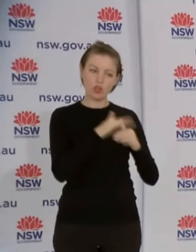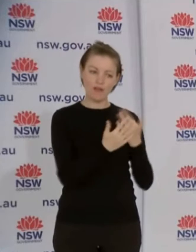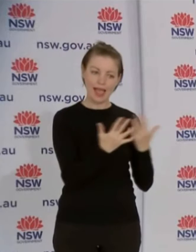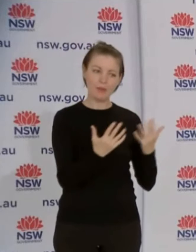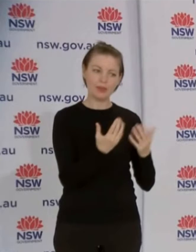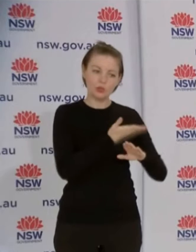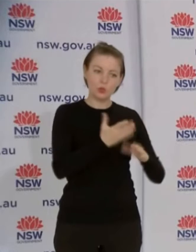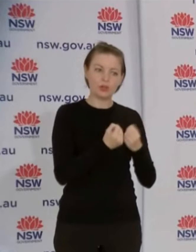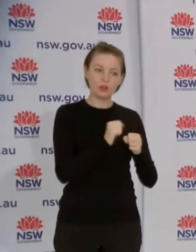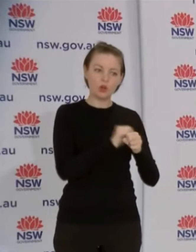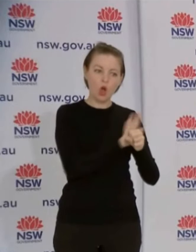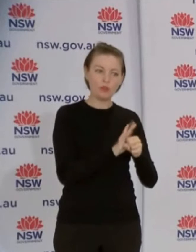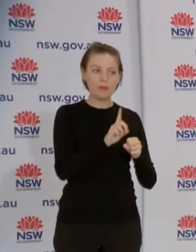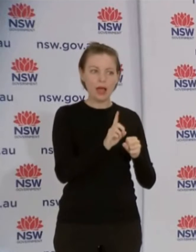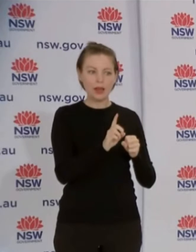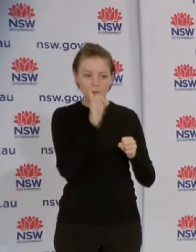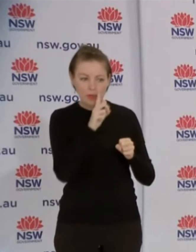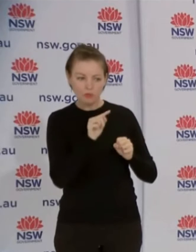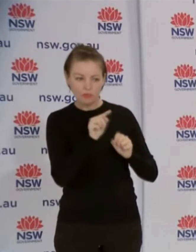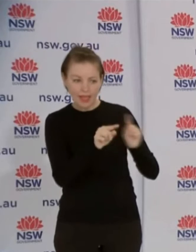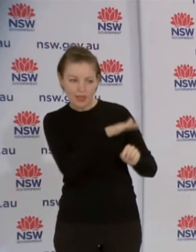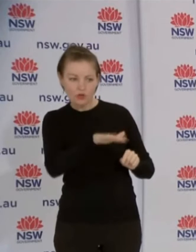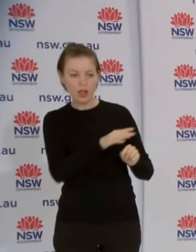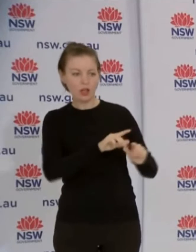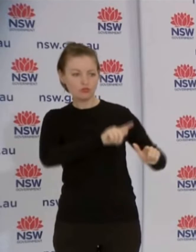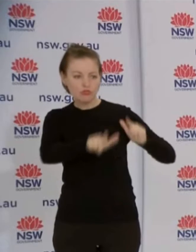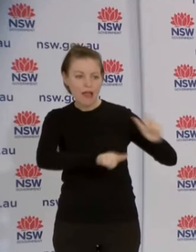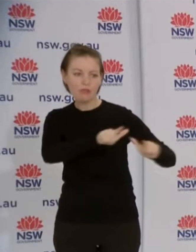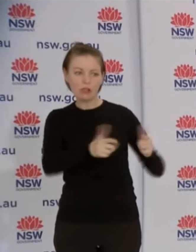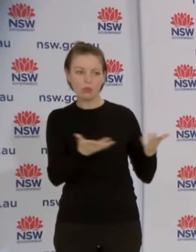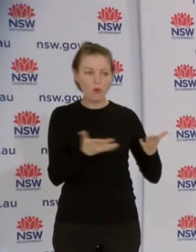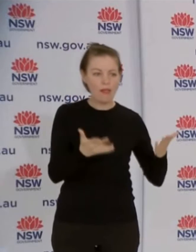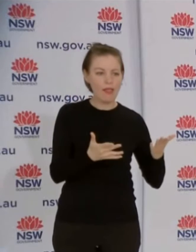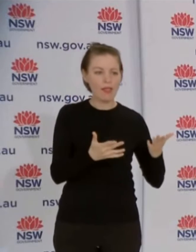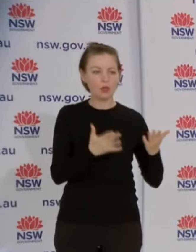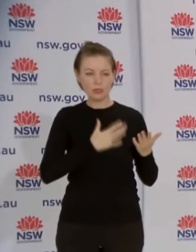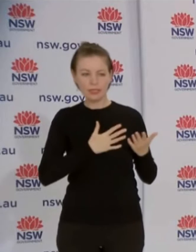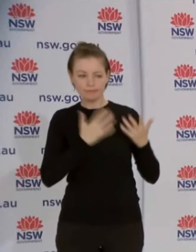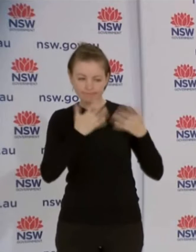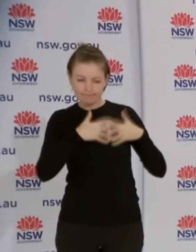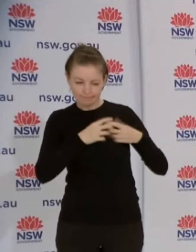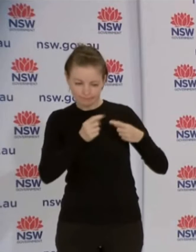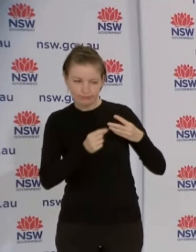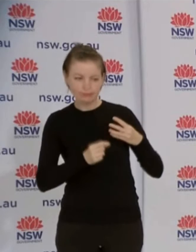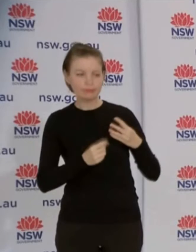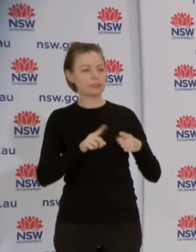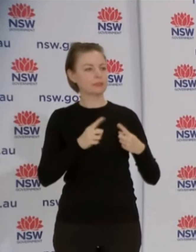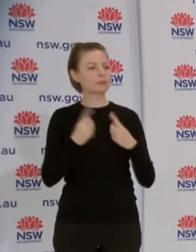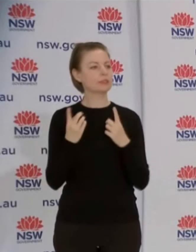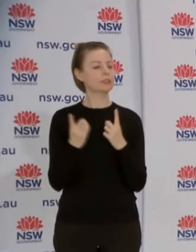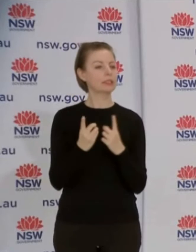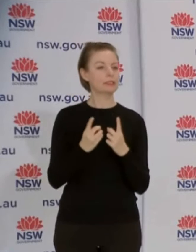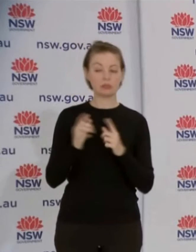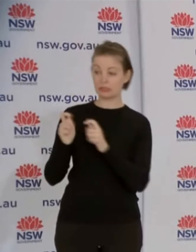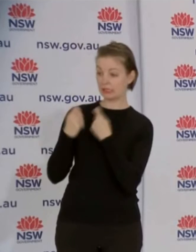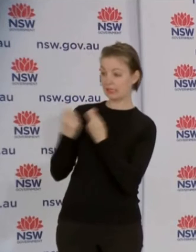but also where the movements are and where the cases are going. So we're looking at that on a daily basis. The public health team provides me with that information on a